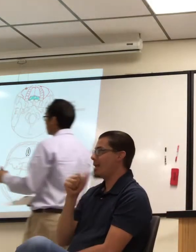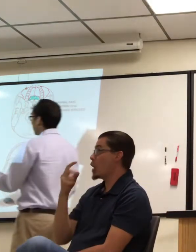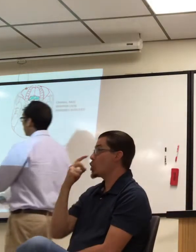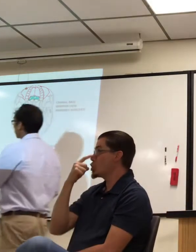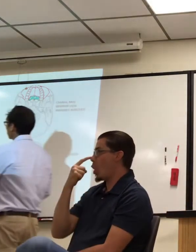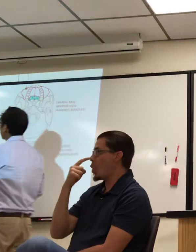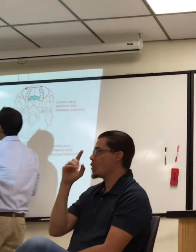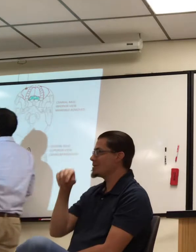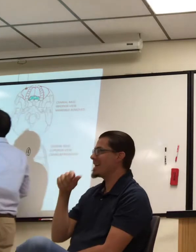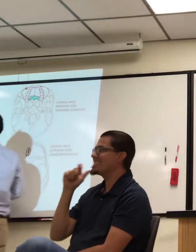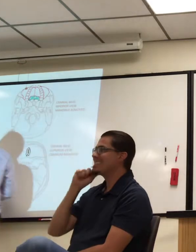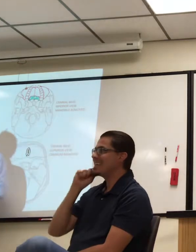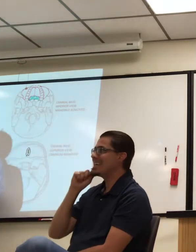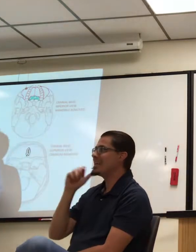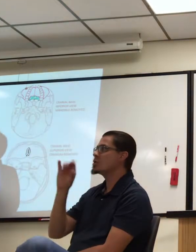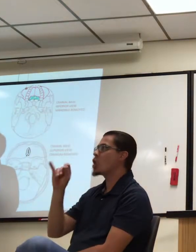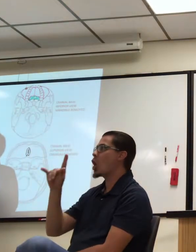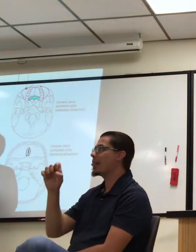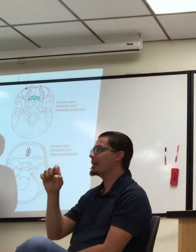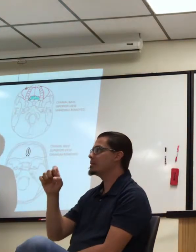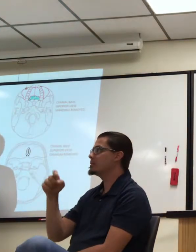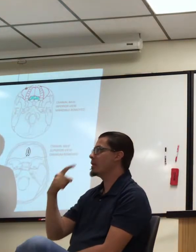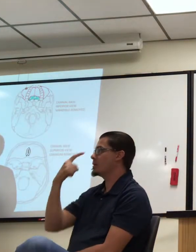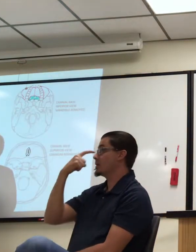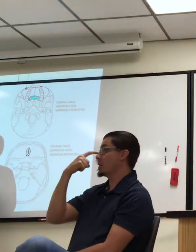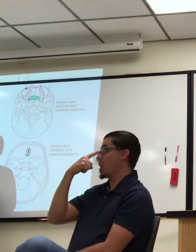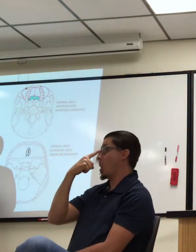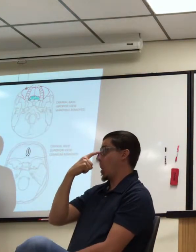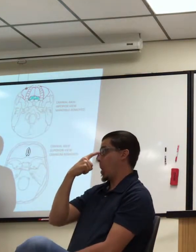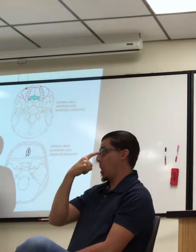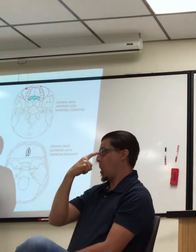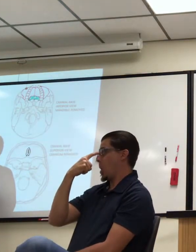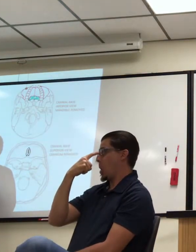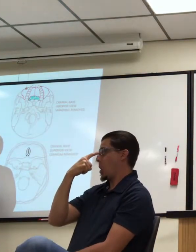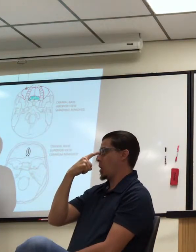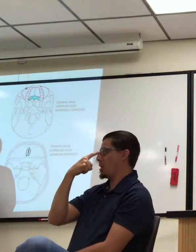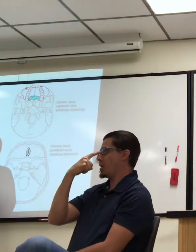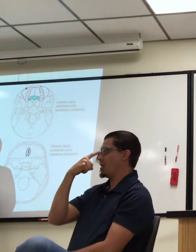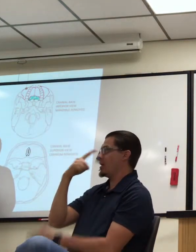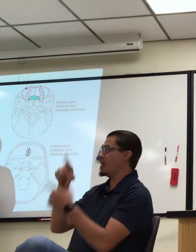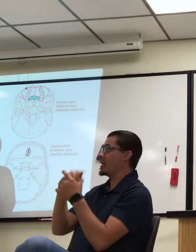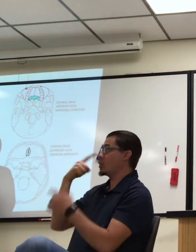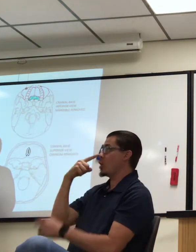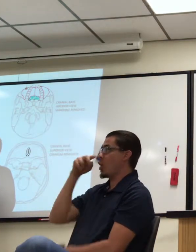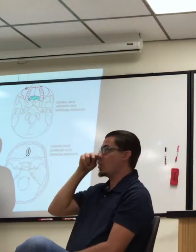are the nasal bones. Your nose hangs off of it. So I'll trace right here.